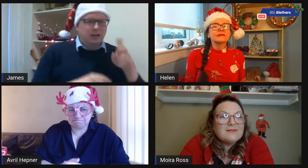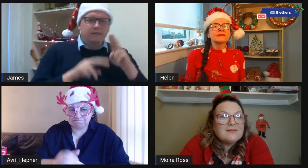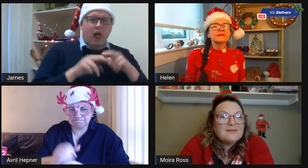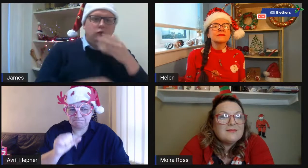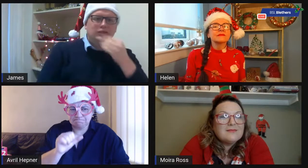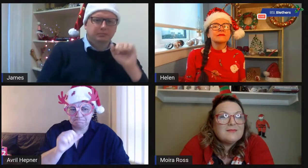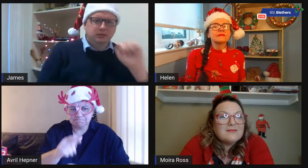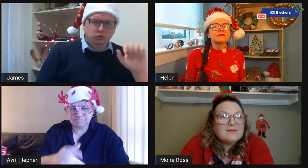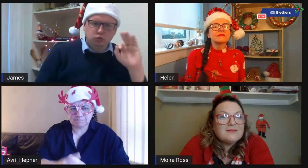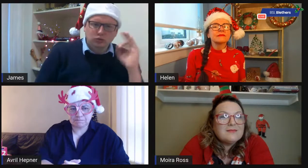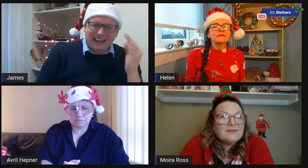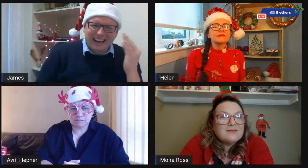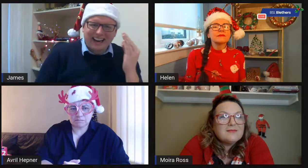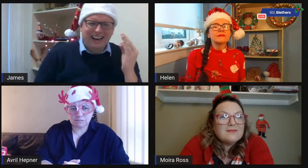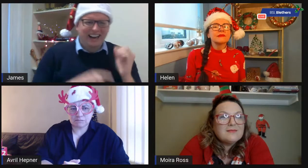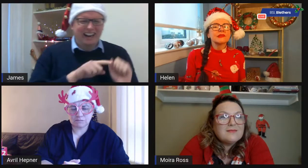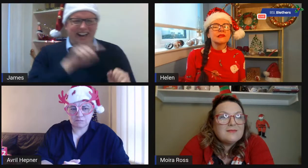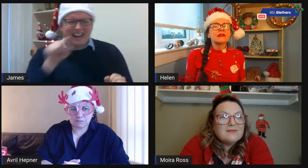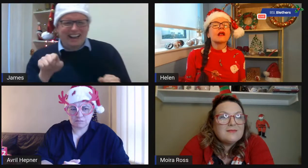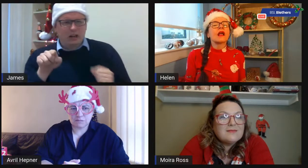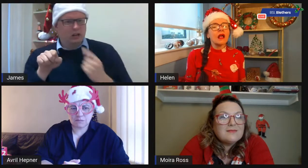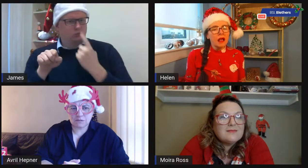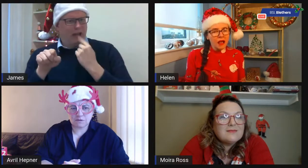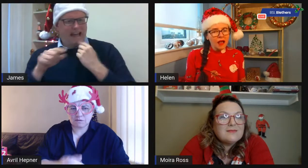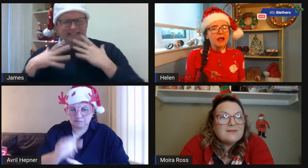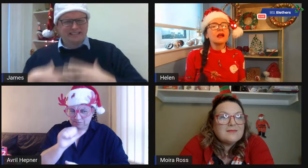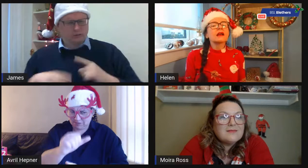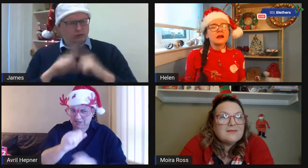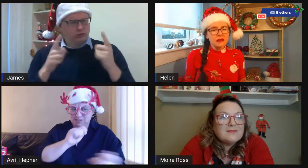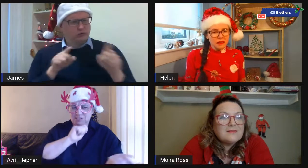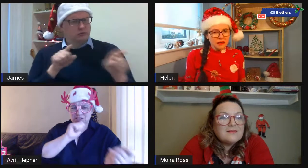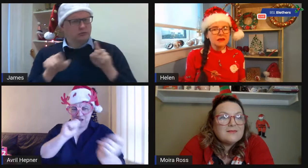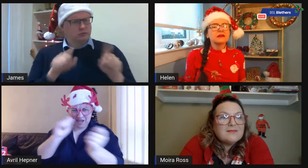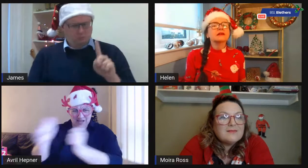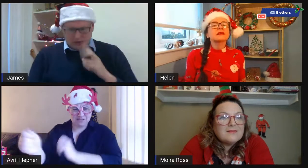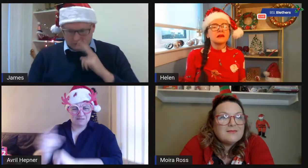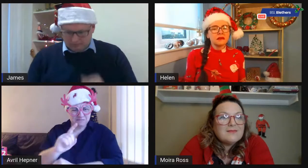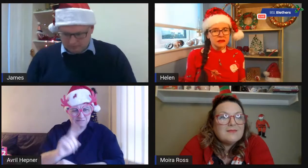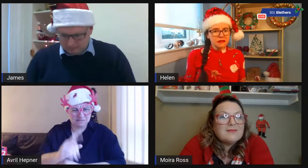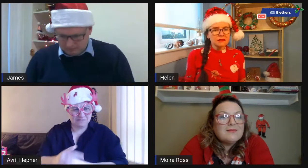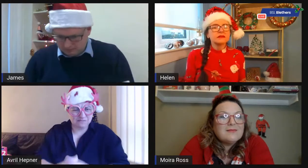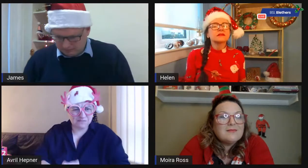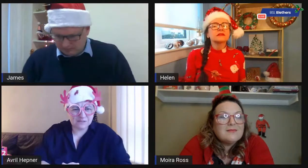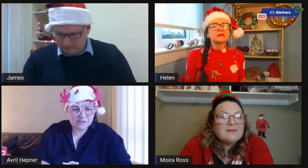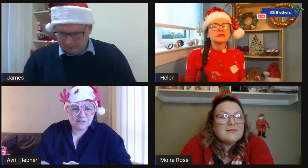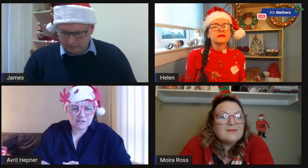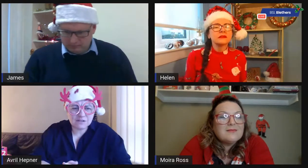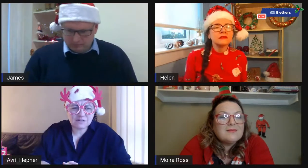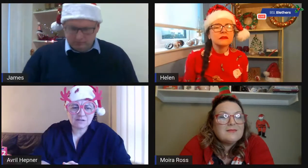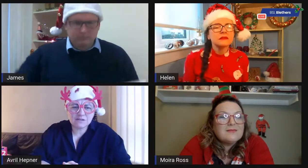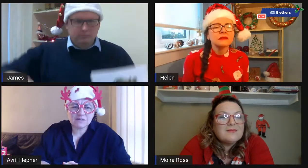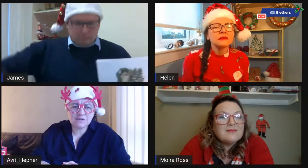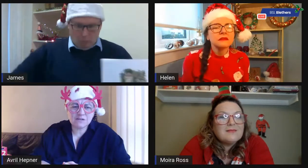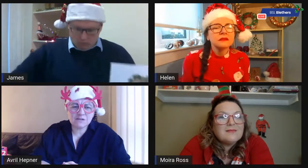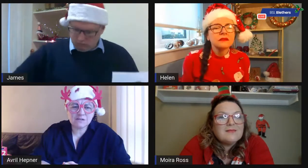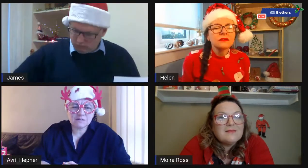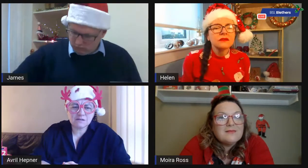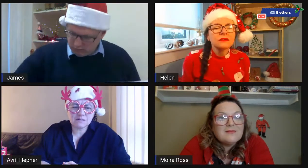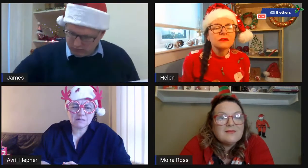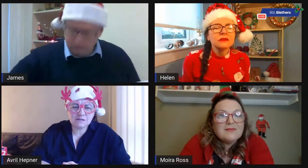And sometimes, people will see pictures of Father Christmas with a green outfit on, old